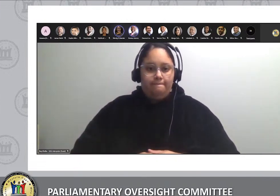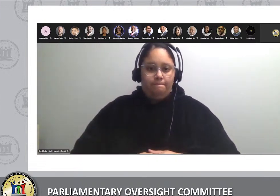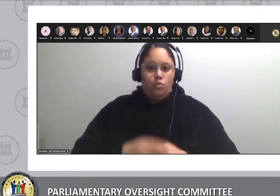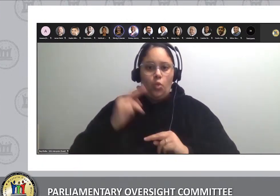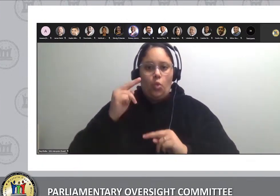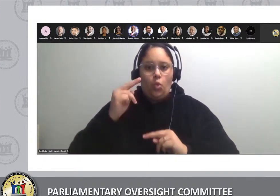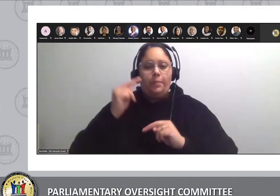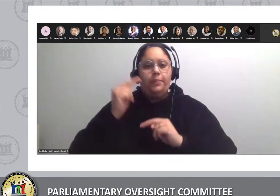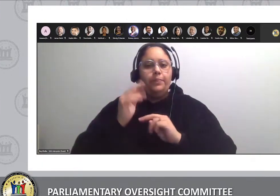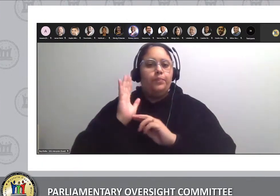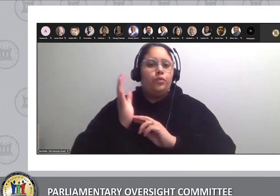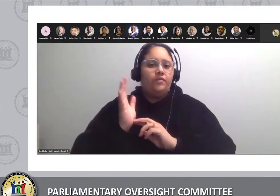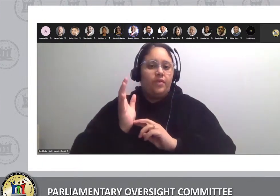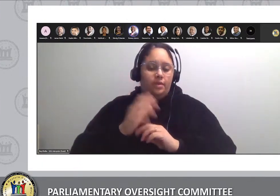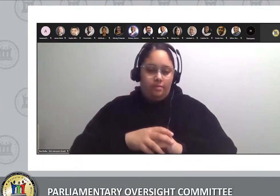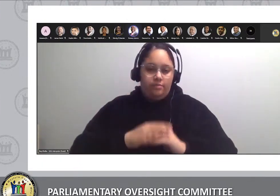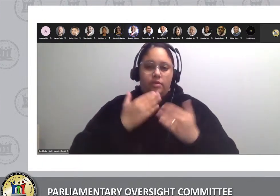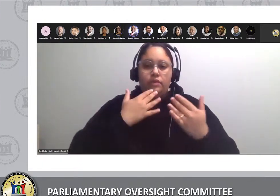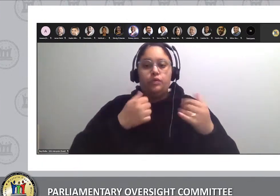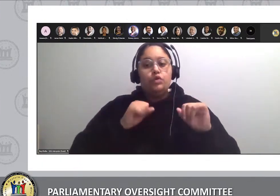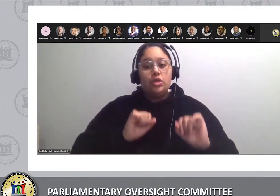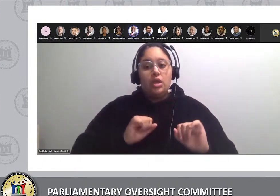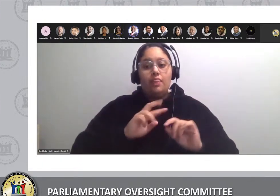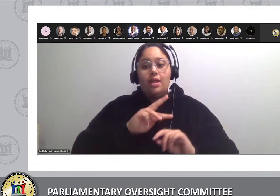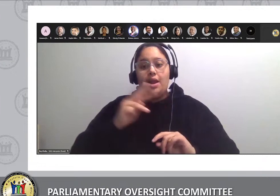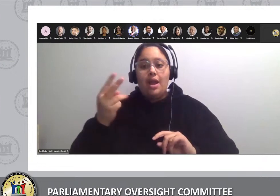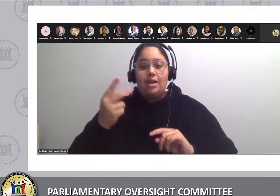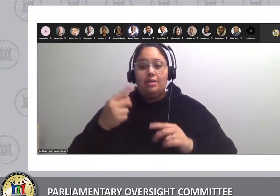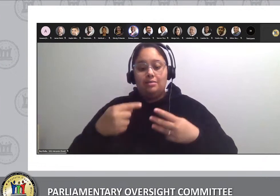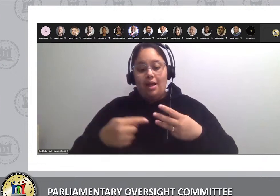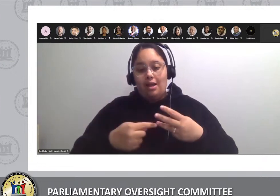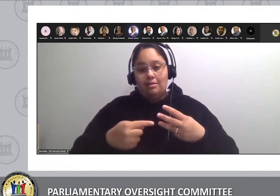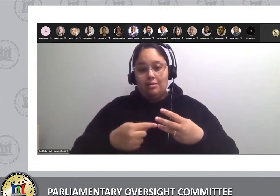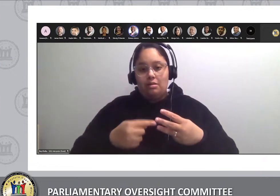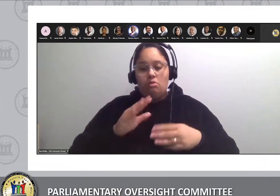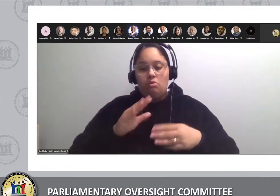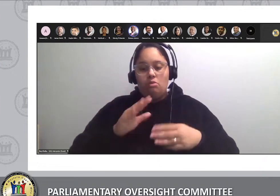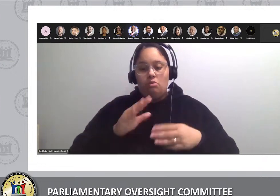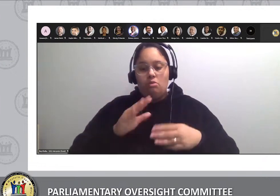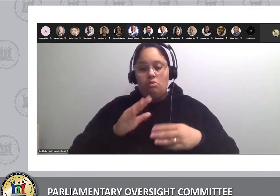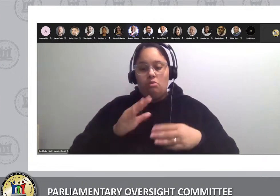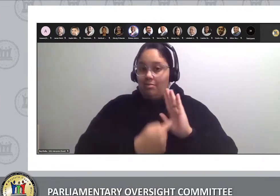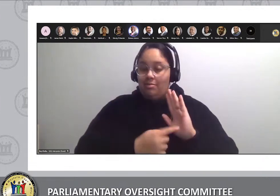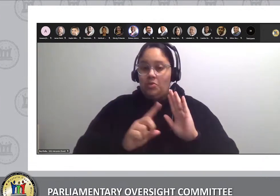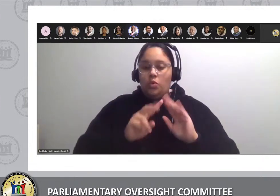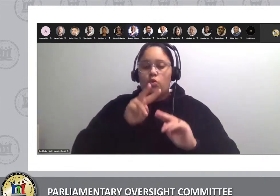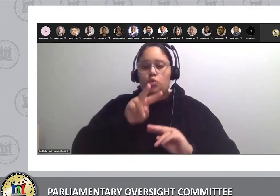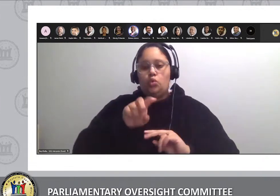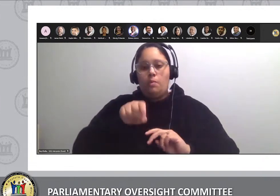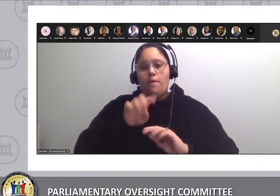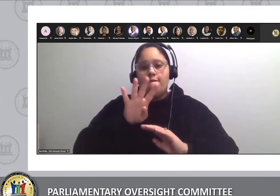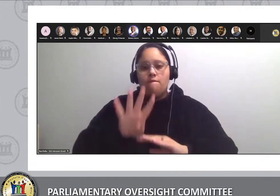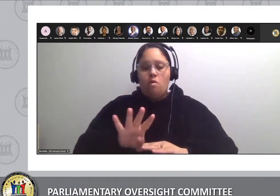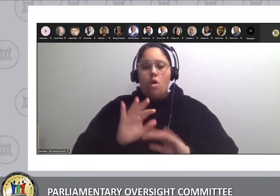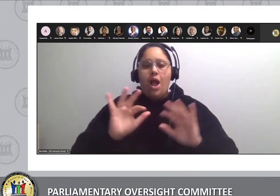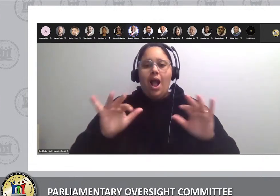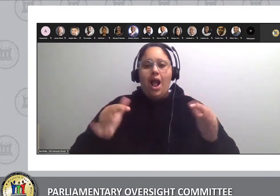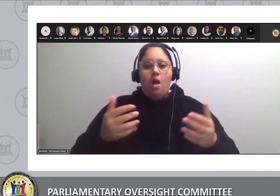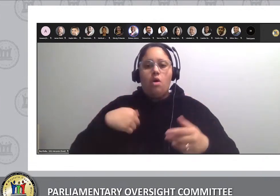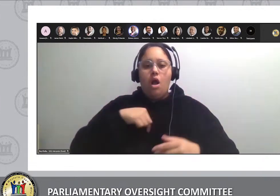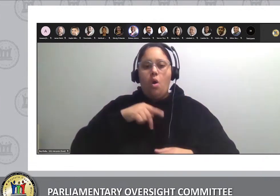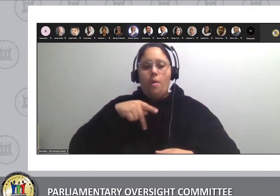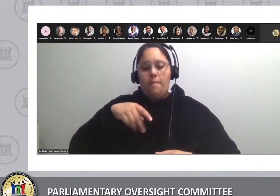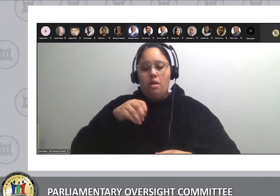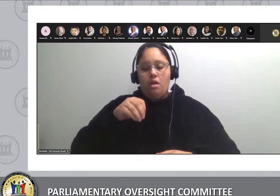the briefing. Thank you, Chairperson. Chairperson, the next item on the agenda is 2.4, how PEO plans